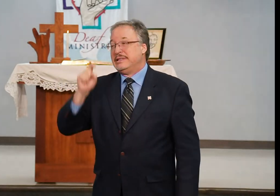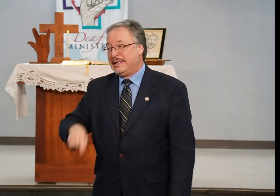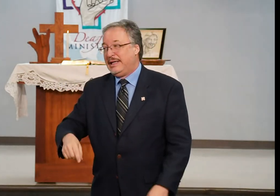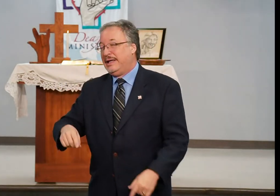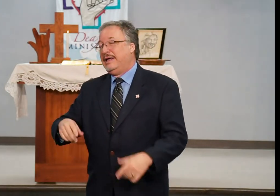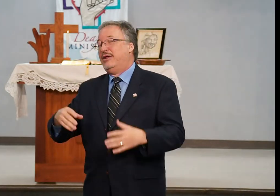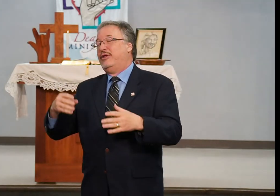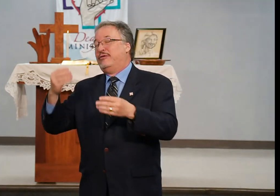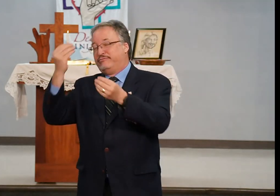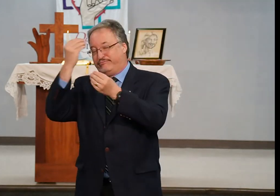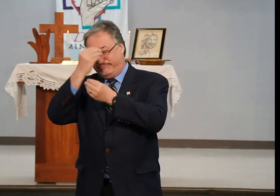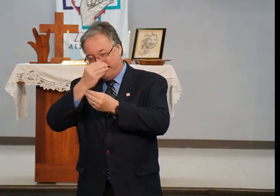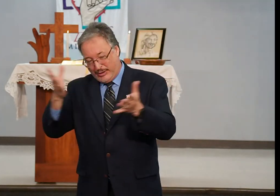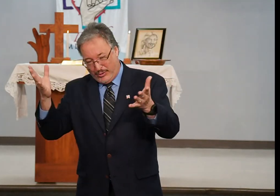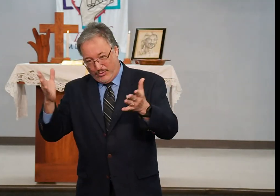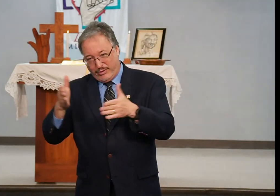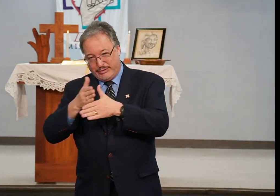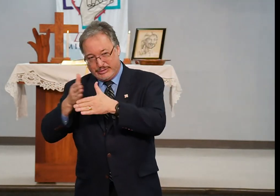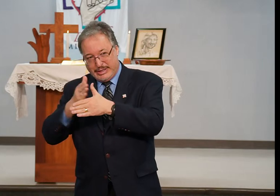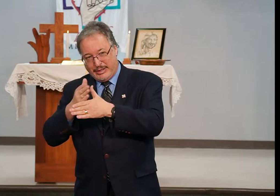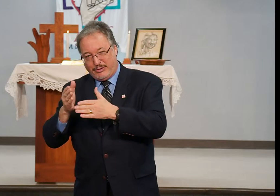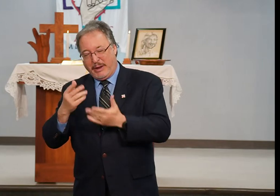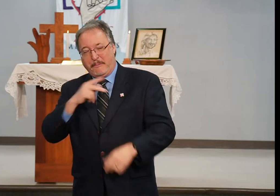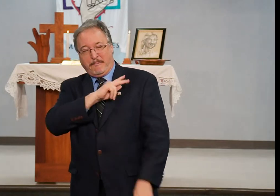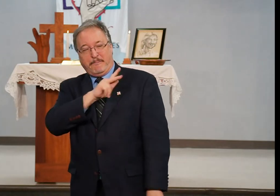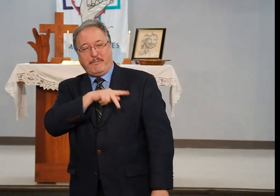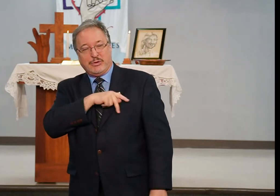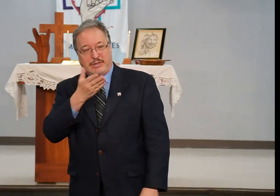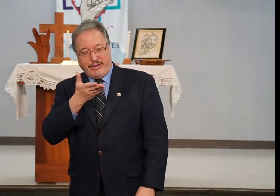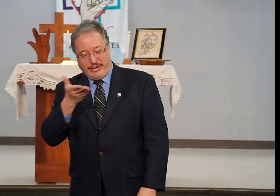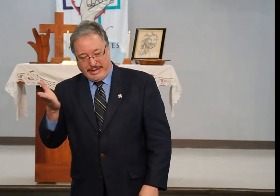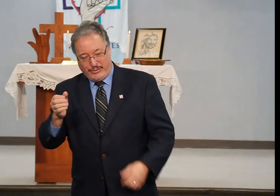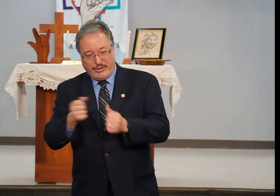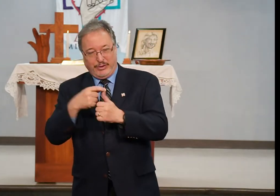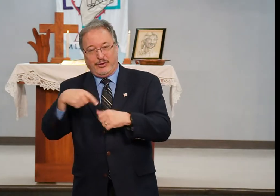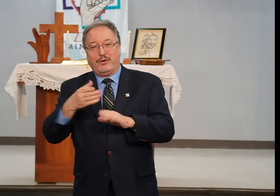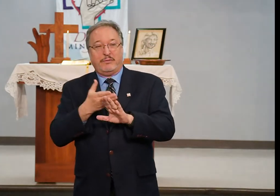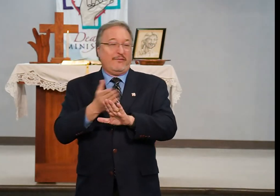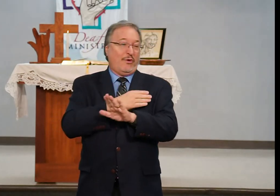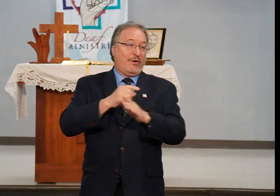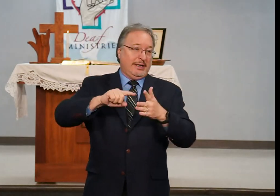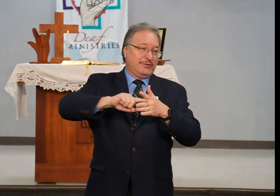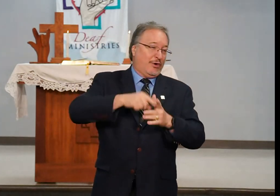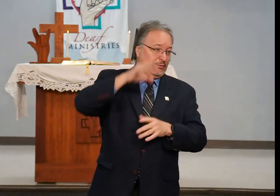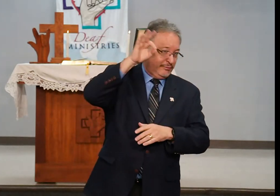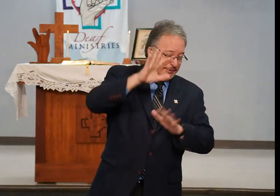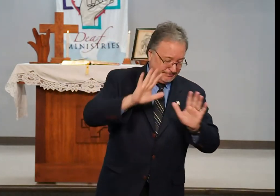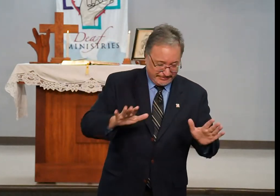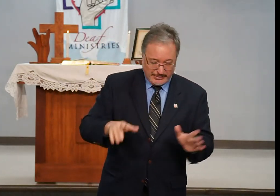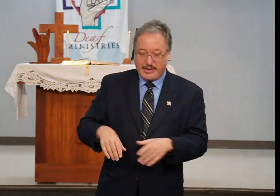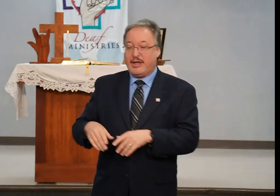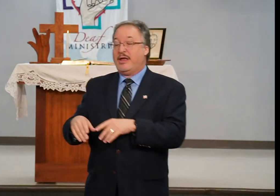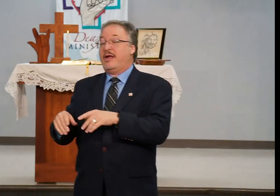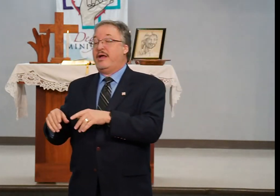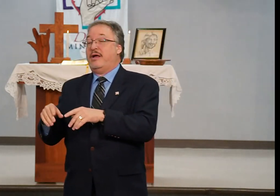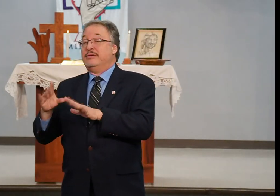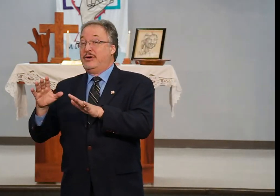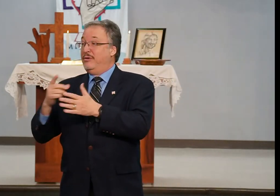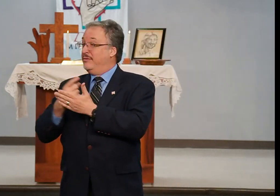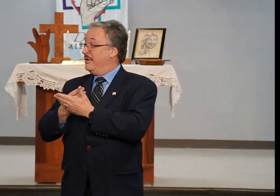Oh, but I do want to share a couple of things with you before I get started with our